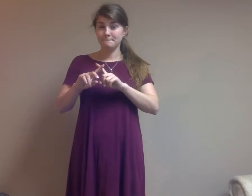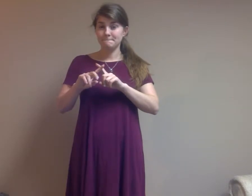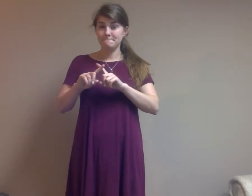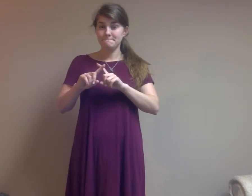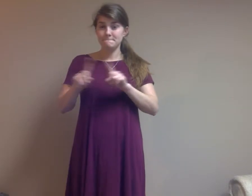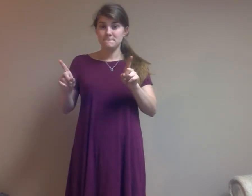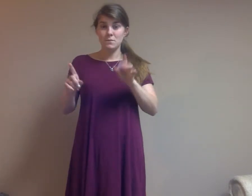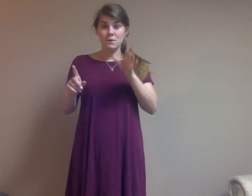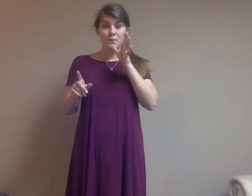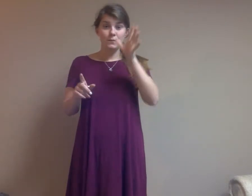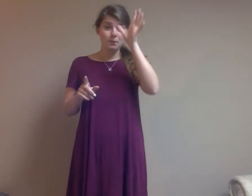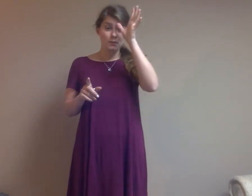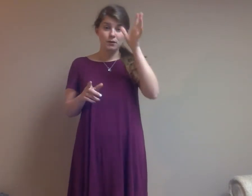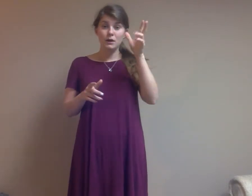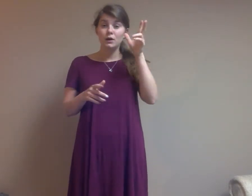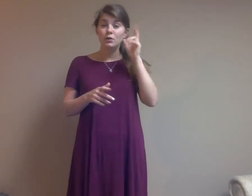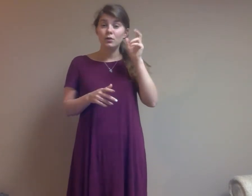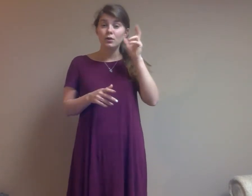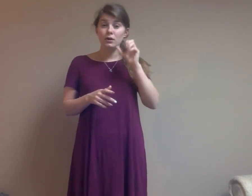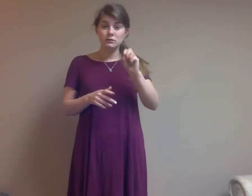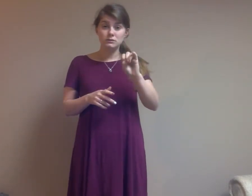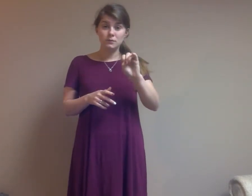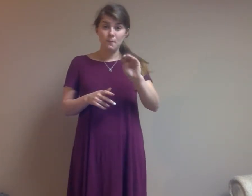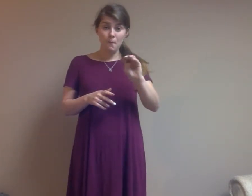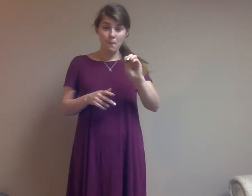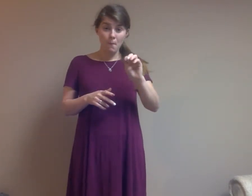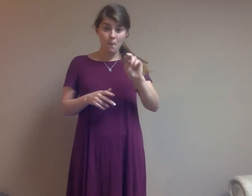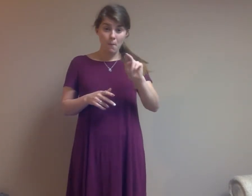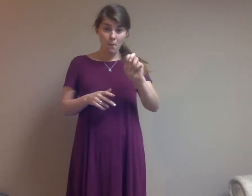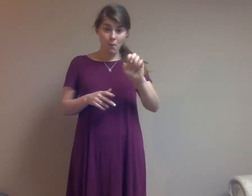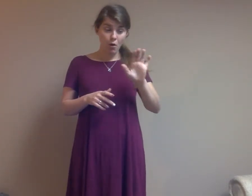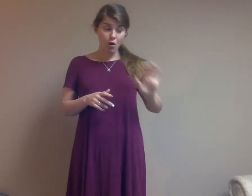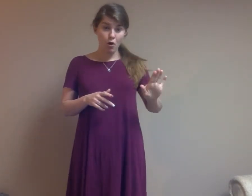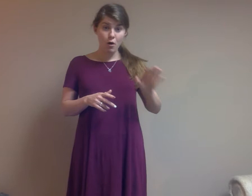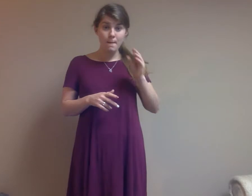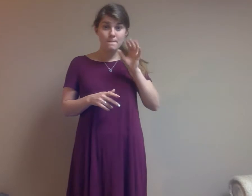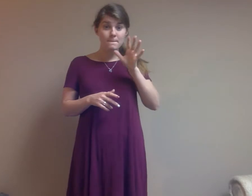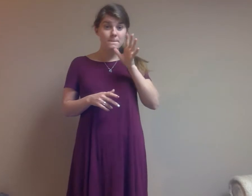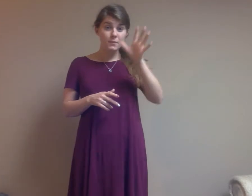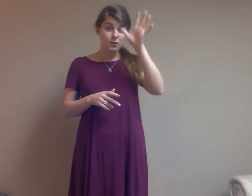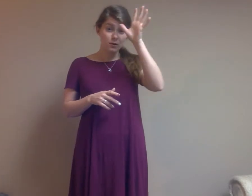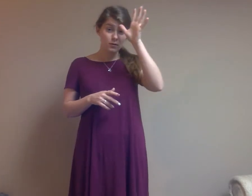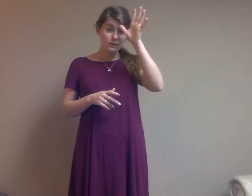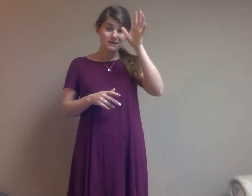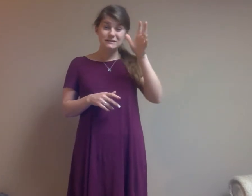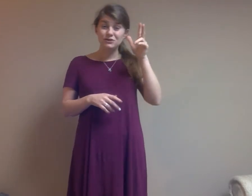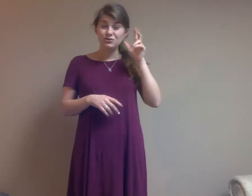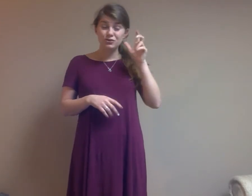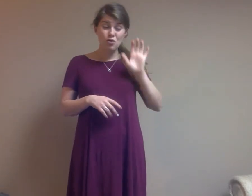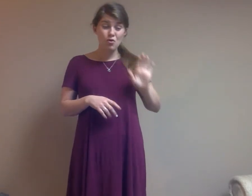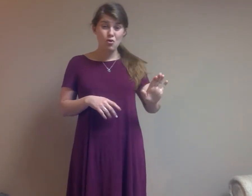that, give them a few days. We usually say several days or so. I thought, oh, okay then. So then we sat around each night